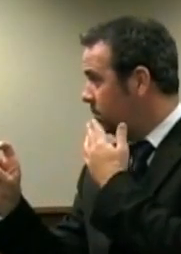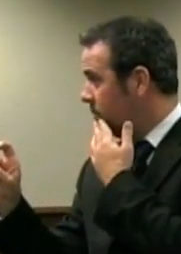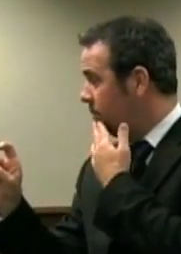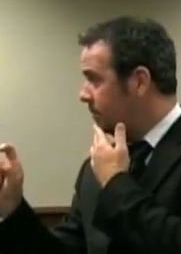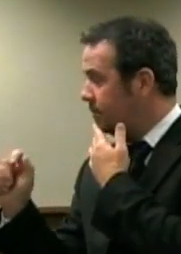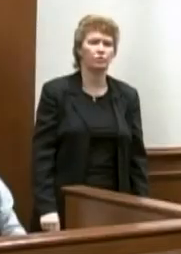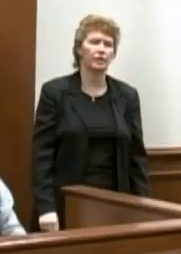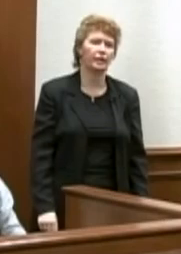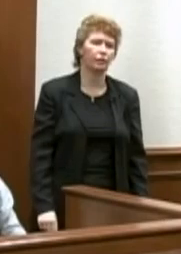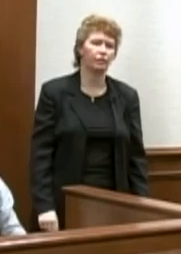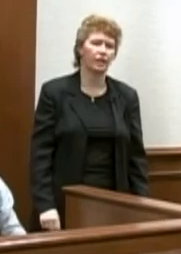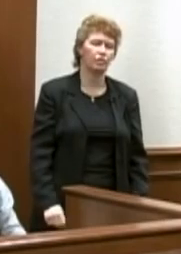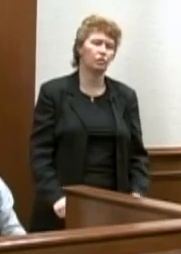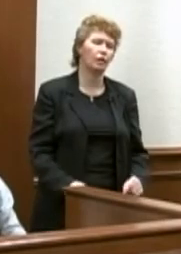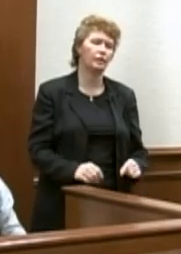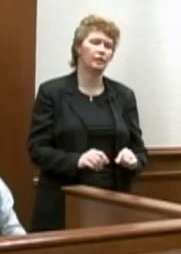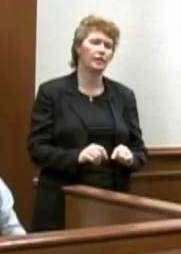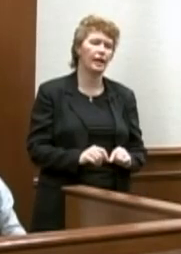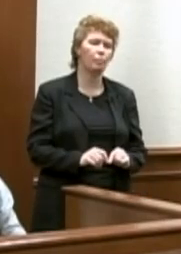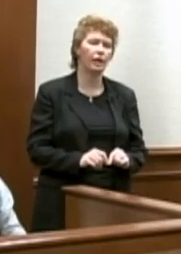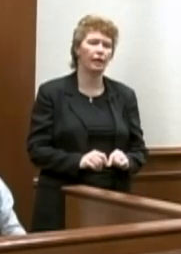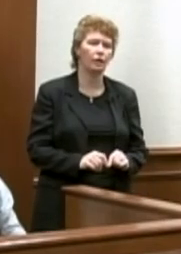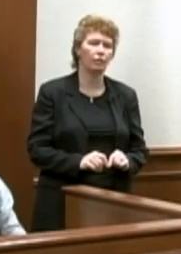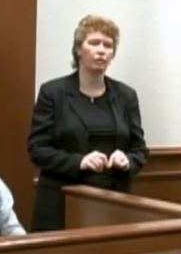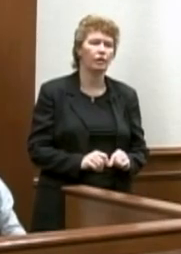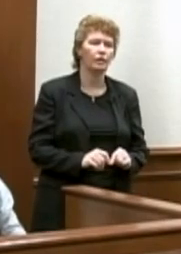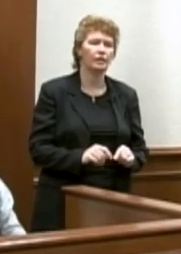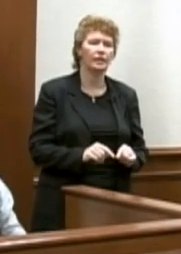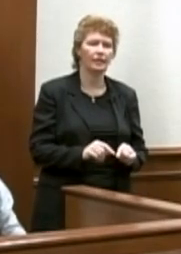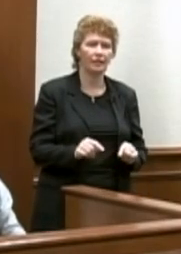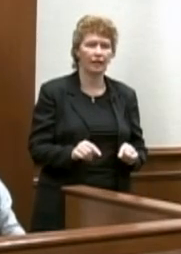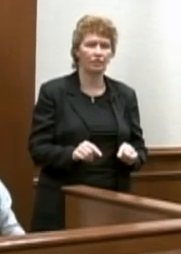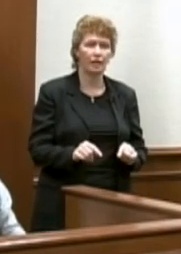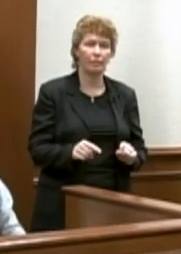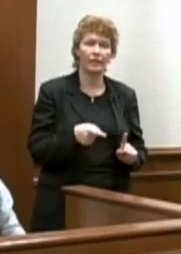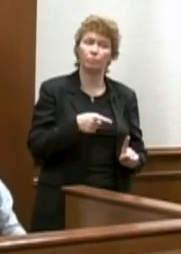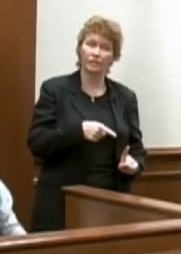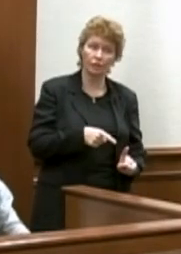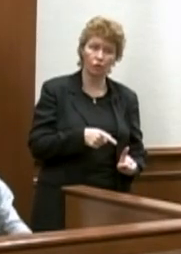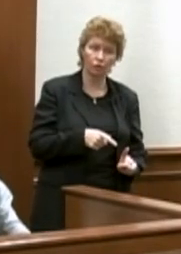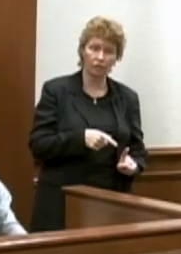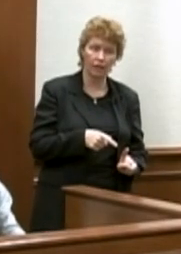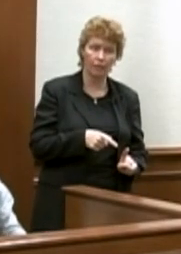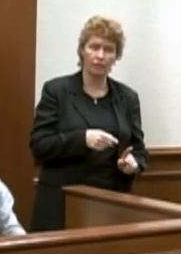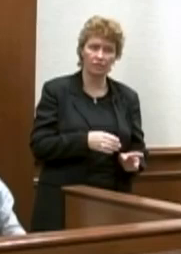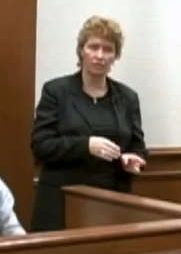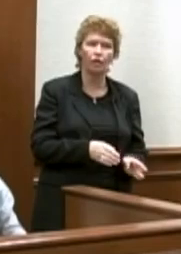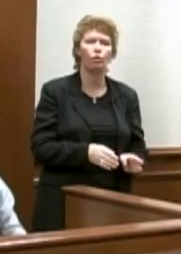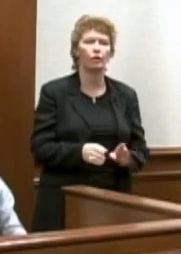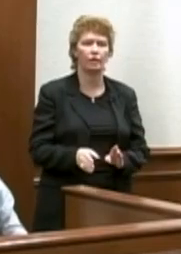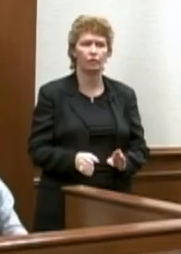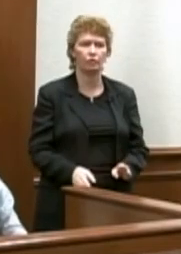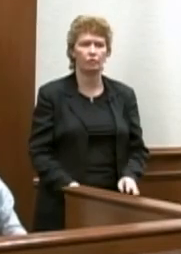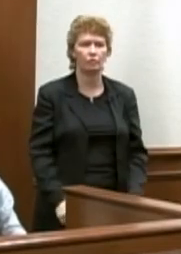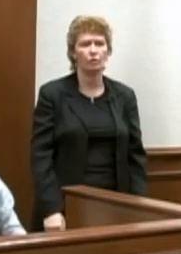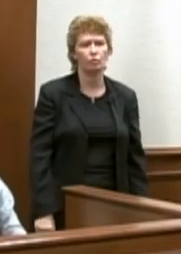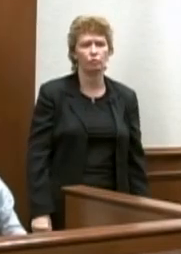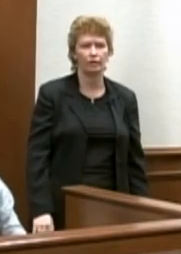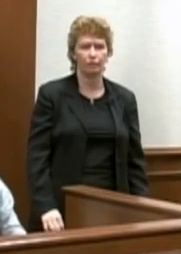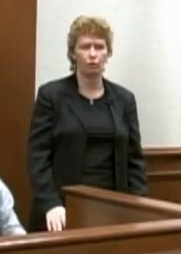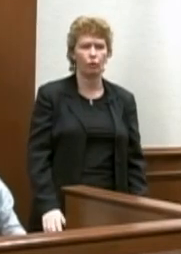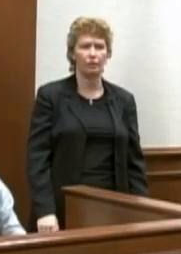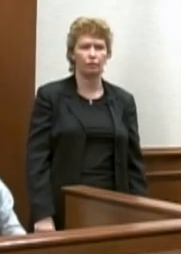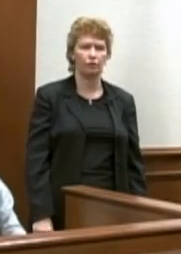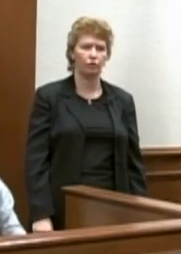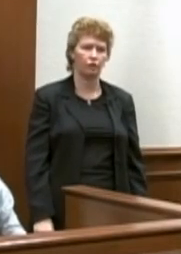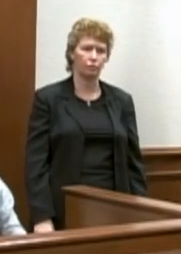Your Honor, the interpreters need clarification on the timeline of did anything else happen that particular time incident or another, to try